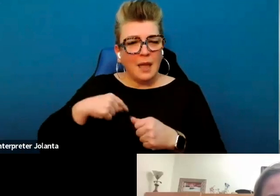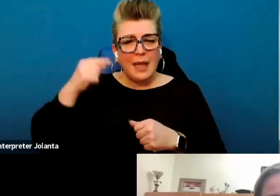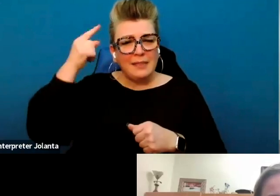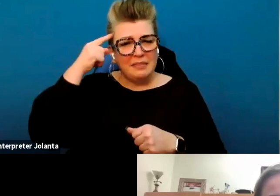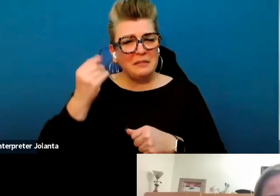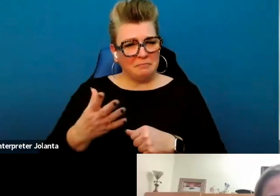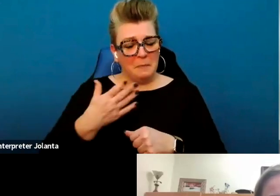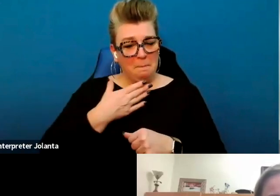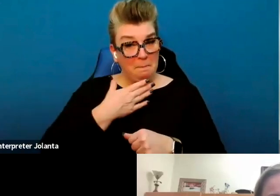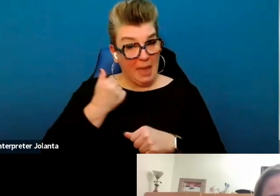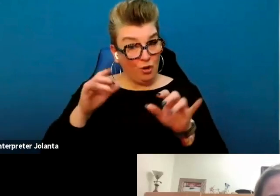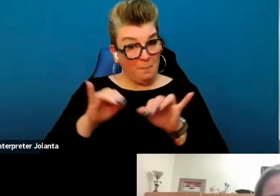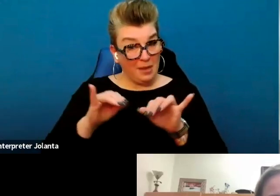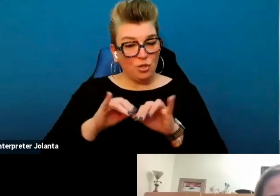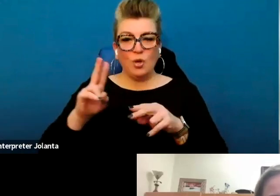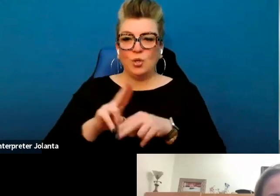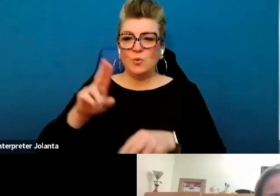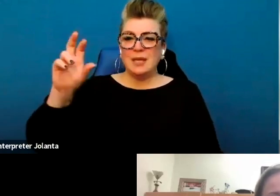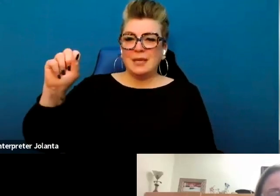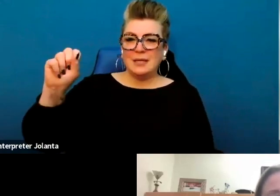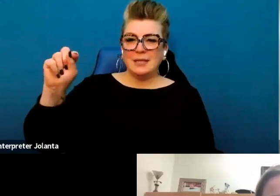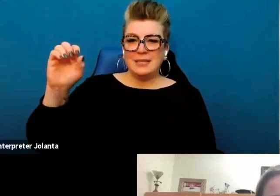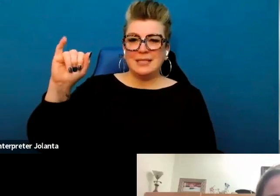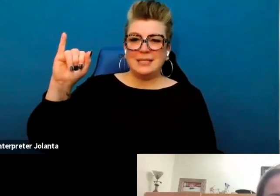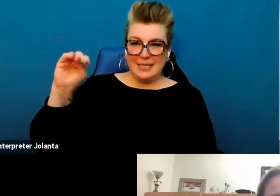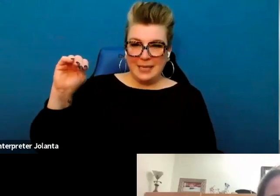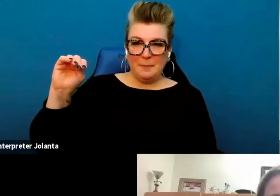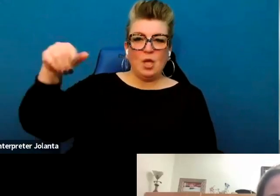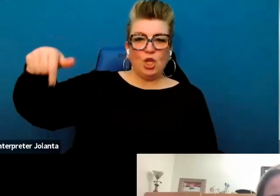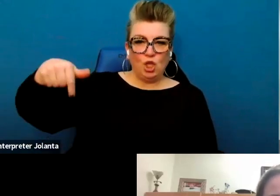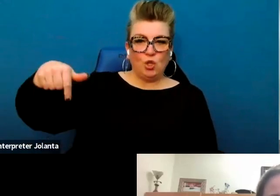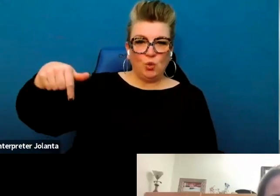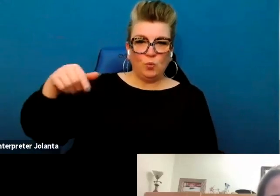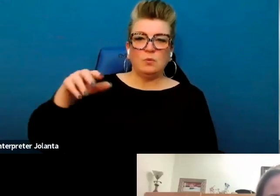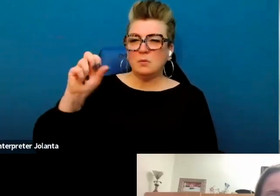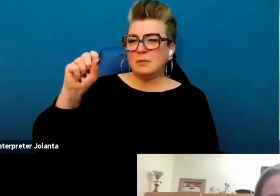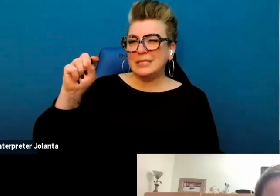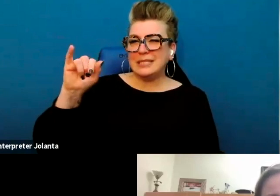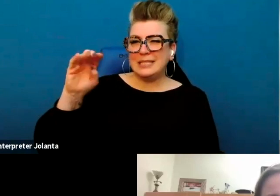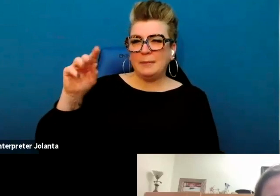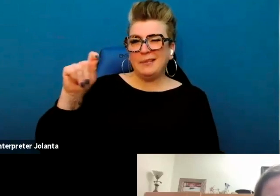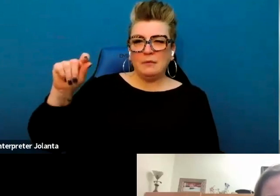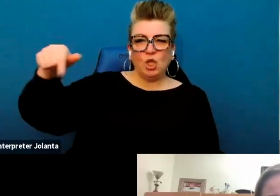better measure, which is the STIM Q, STIM hyphen Q.